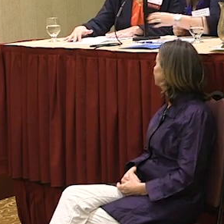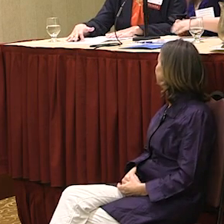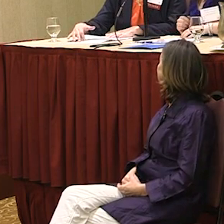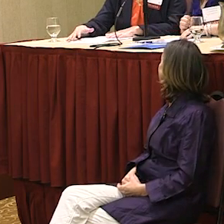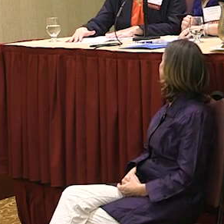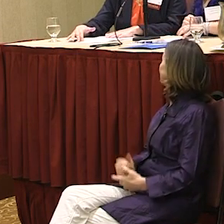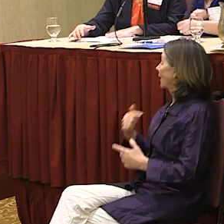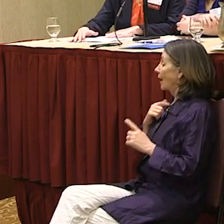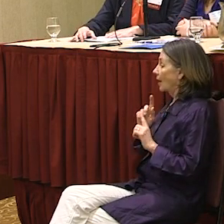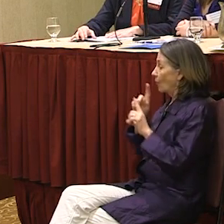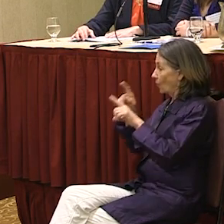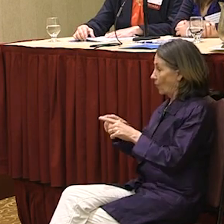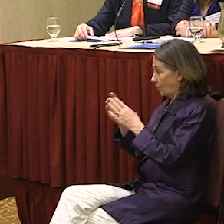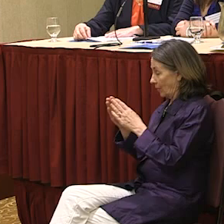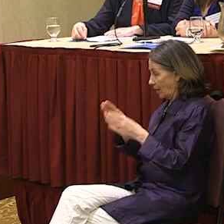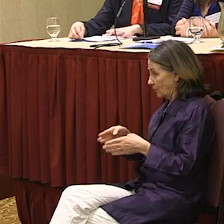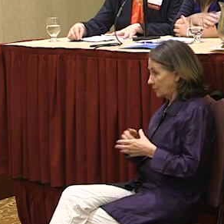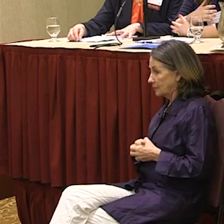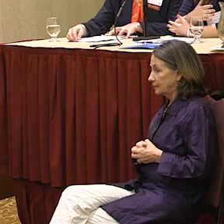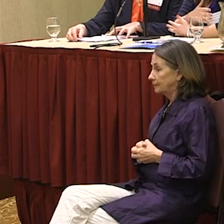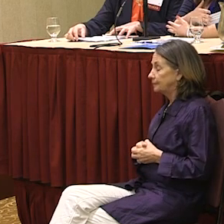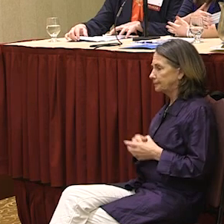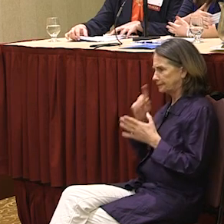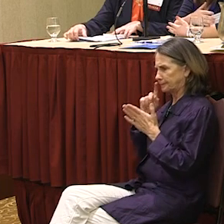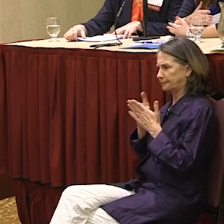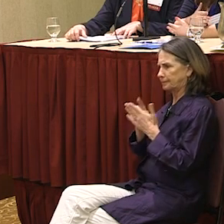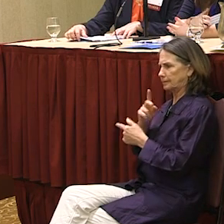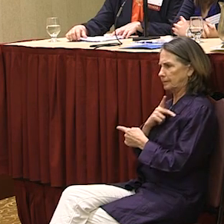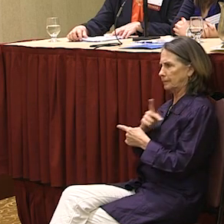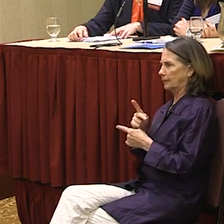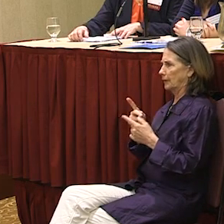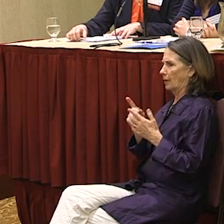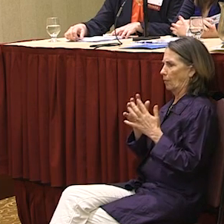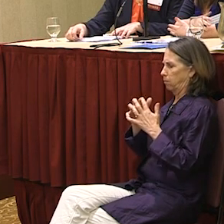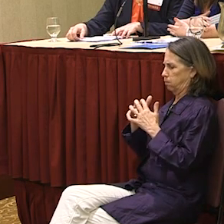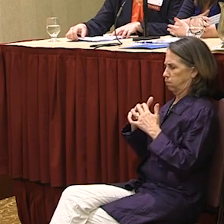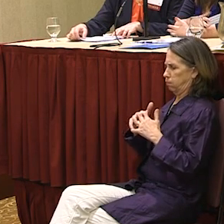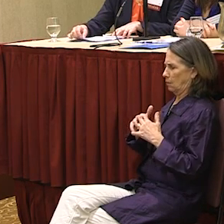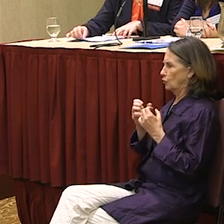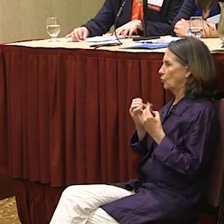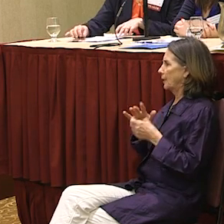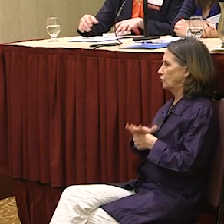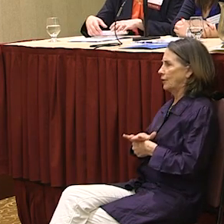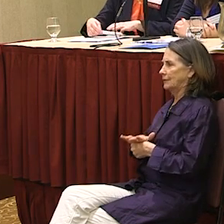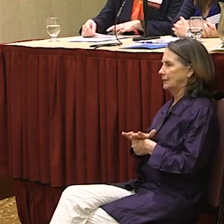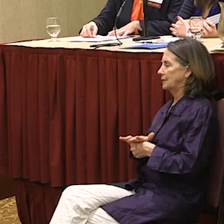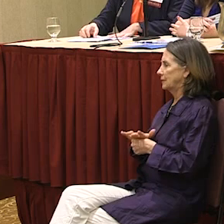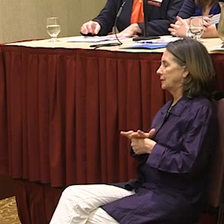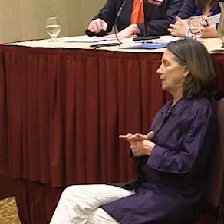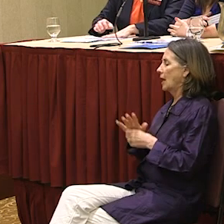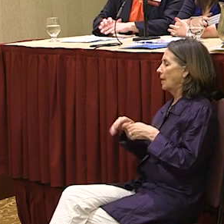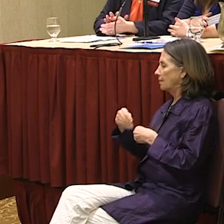So I went to the house and noticed that the patient was quickly decompensating due to the multiple stresses in her life.